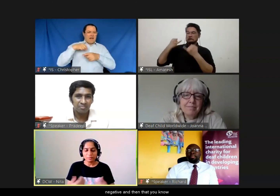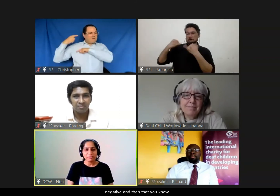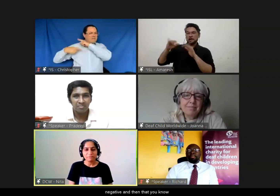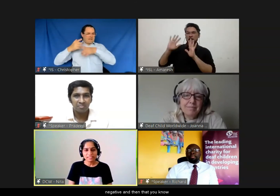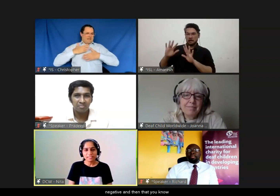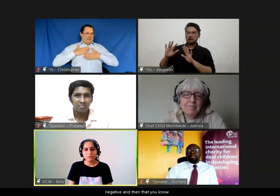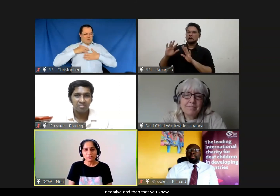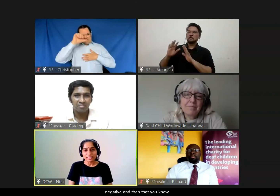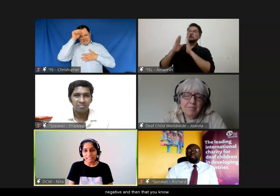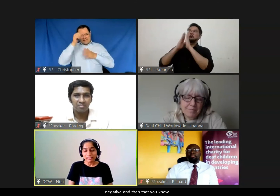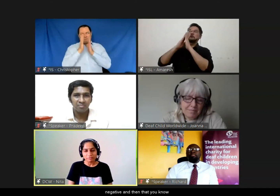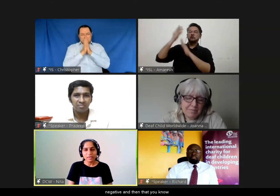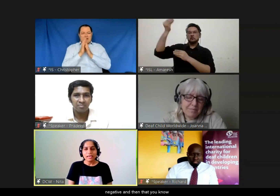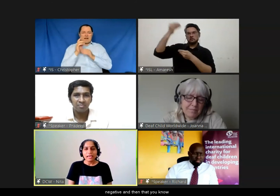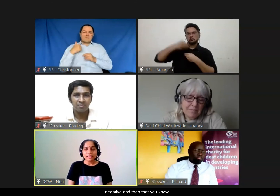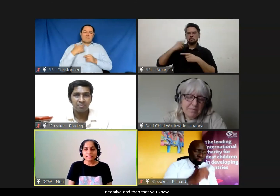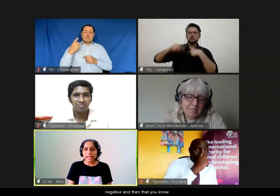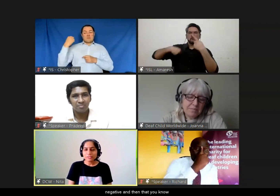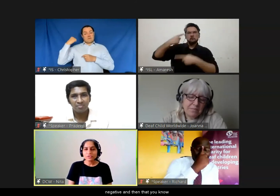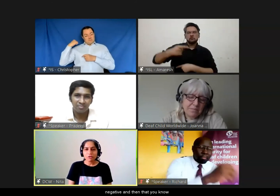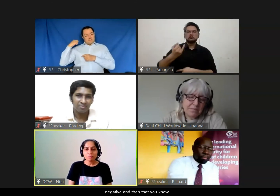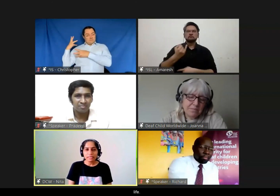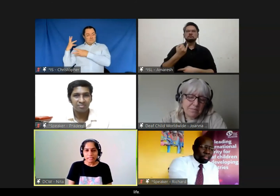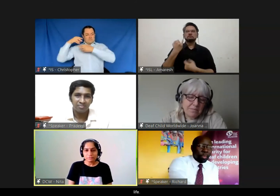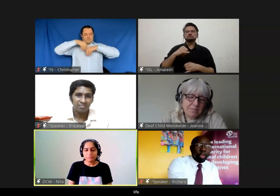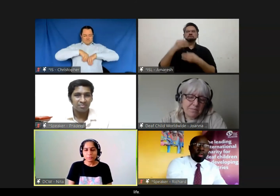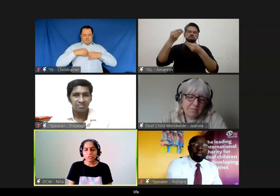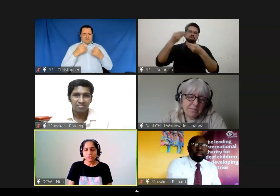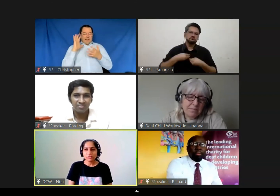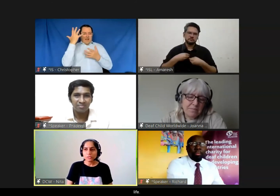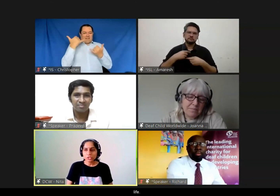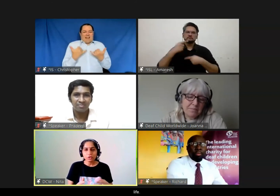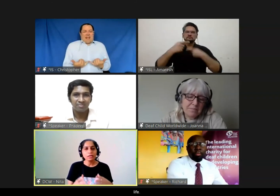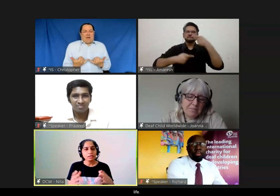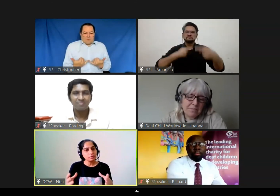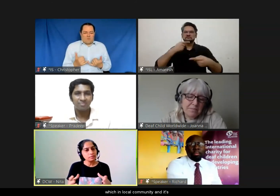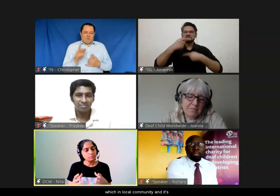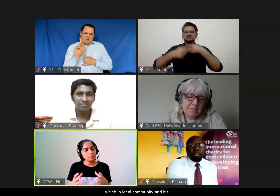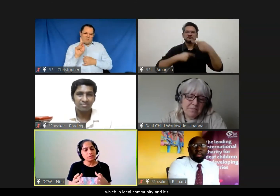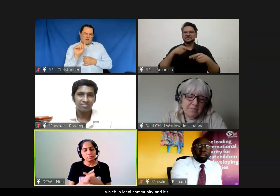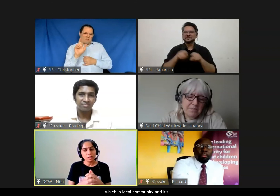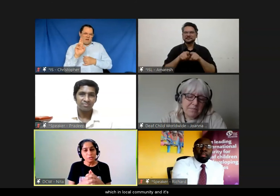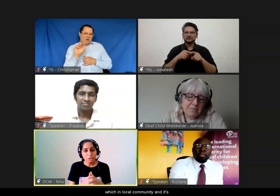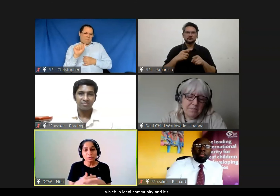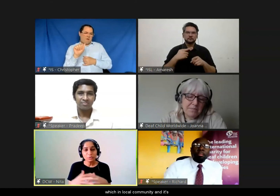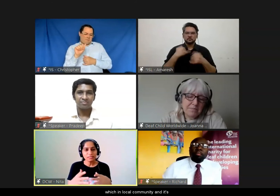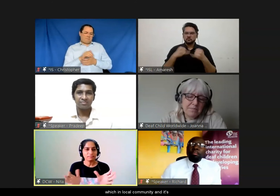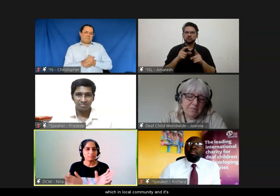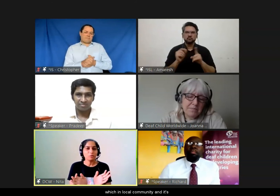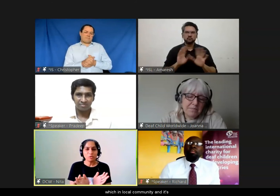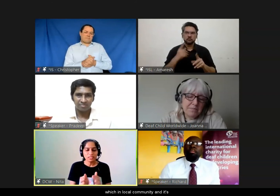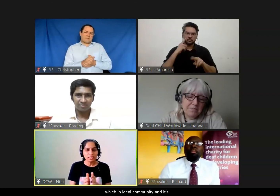know, manifests in your next life. And that strong belief, which you know, continues